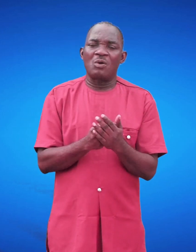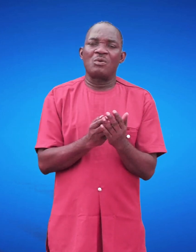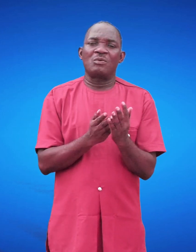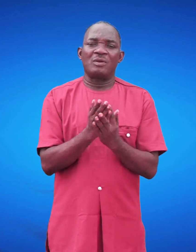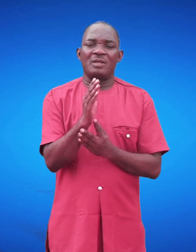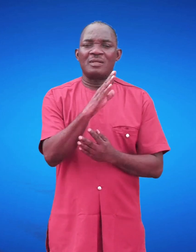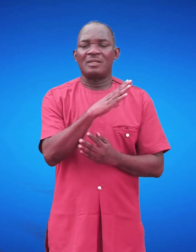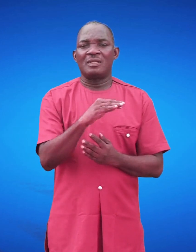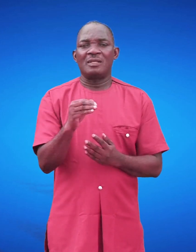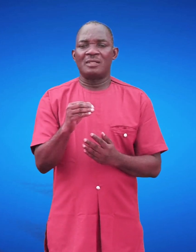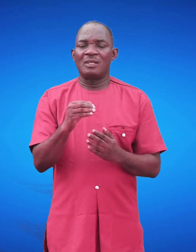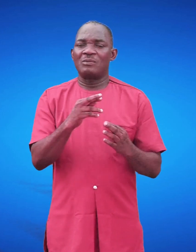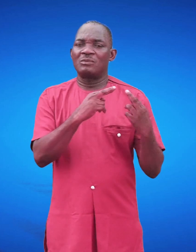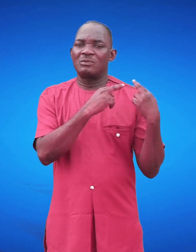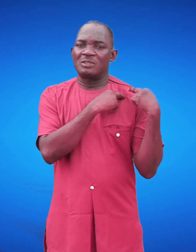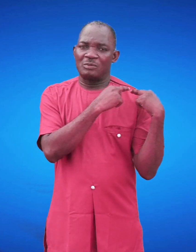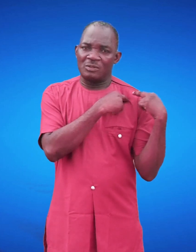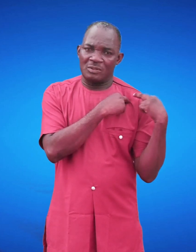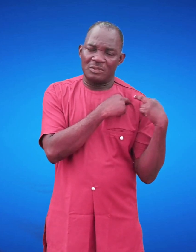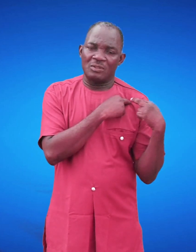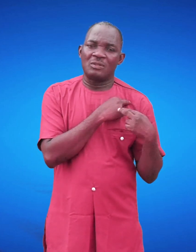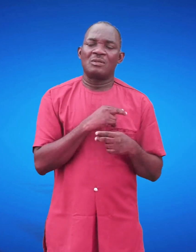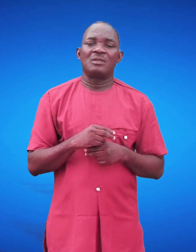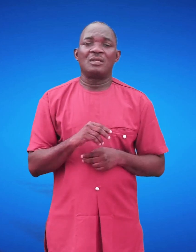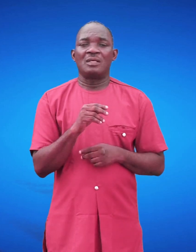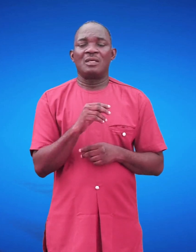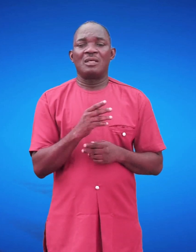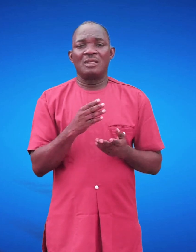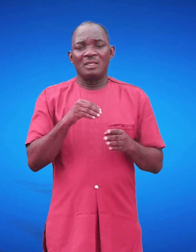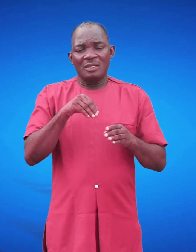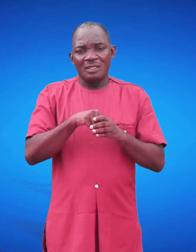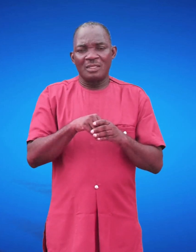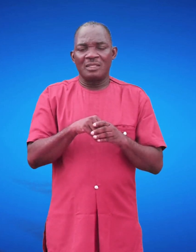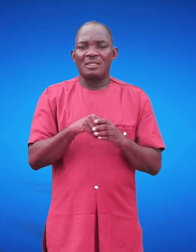and responsibilities under the Charter.